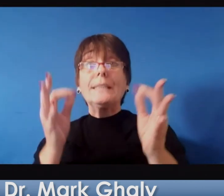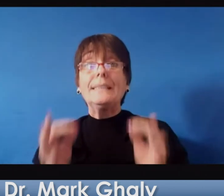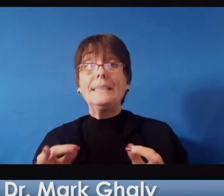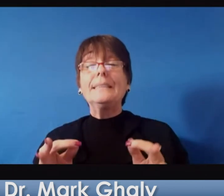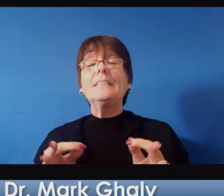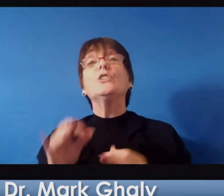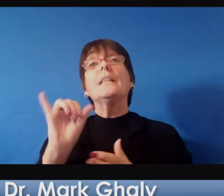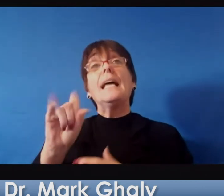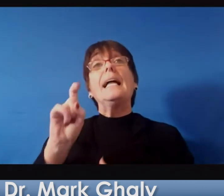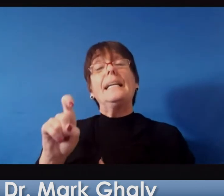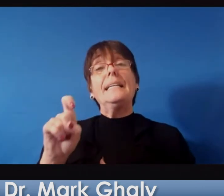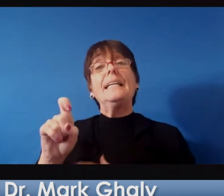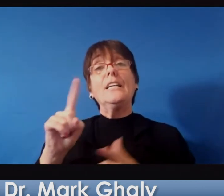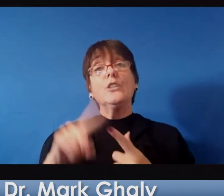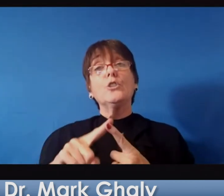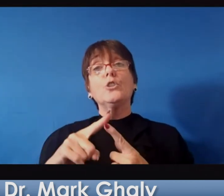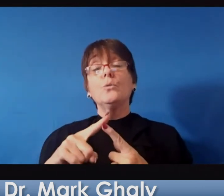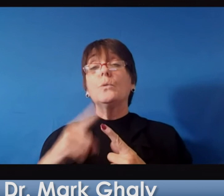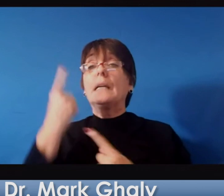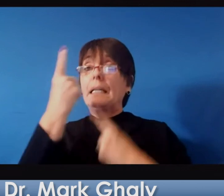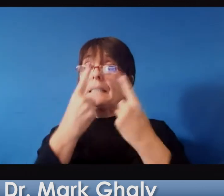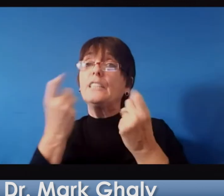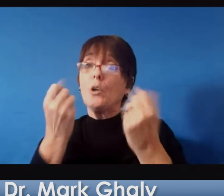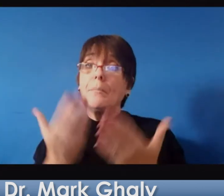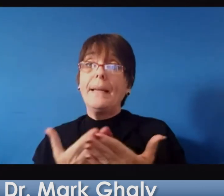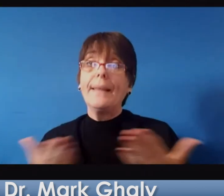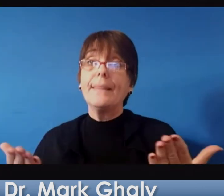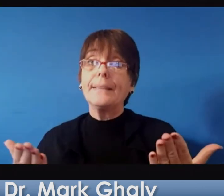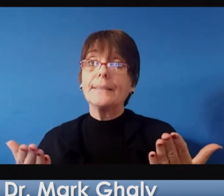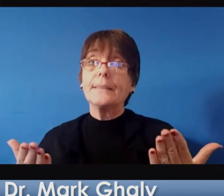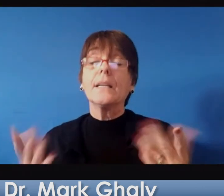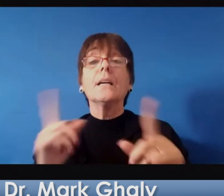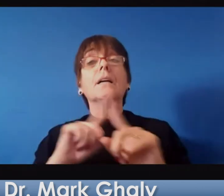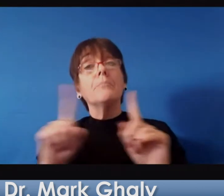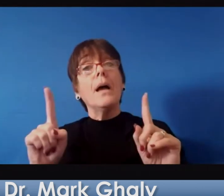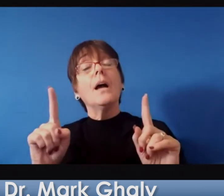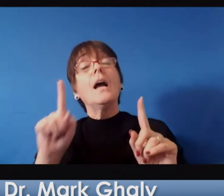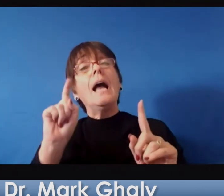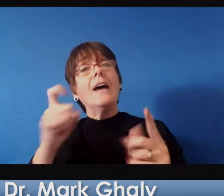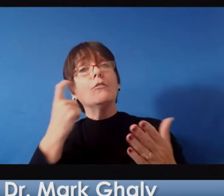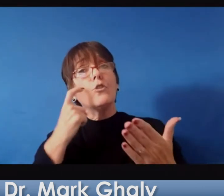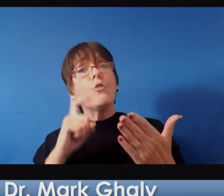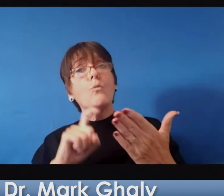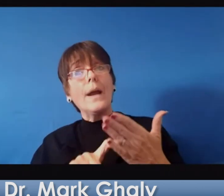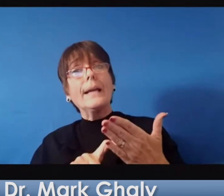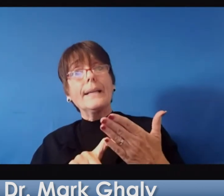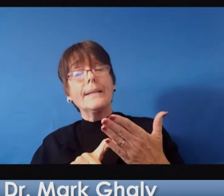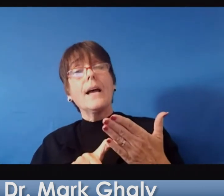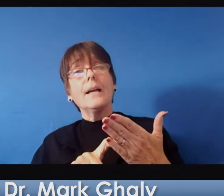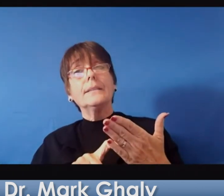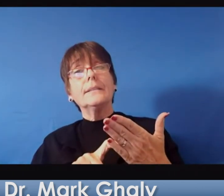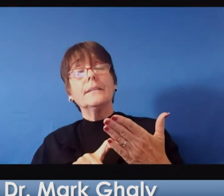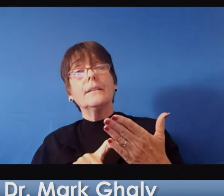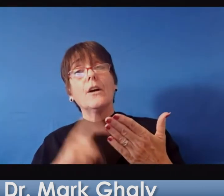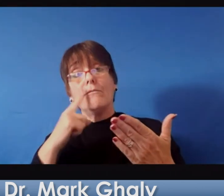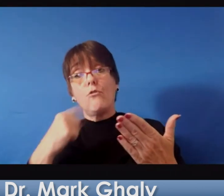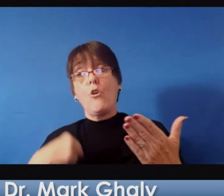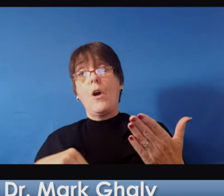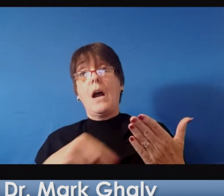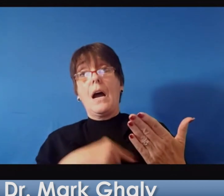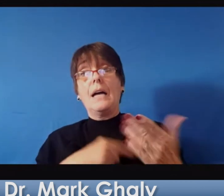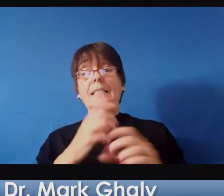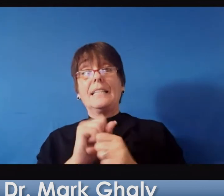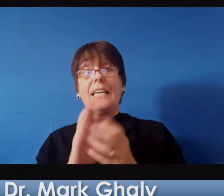need to take a number of factors into account, but also a recognition that in order for us to get through